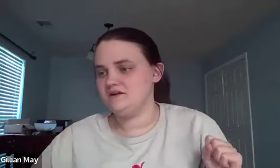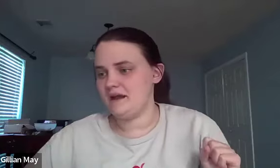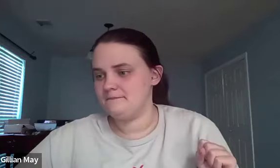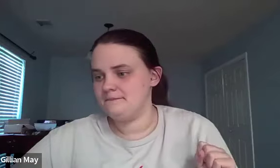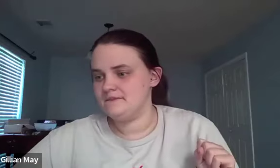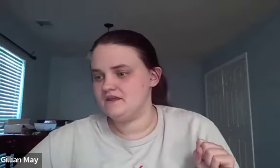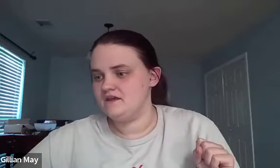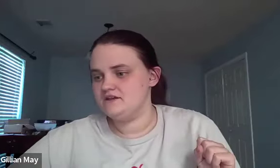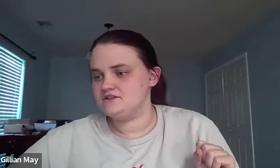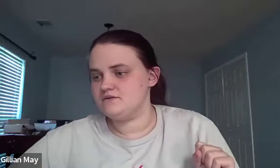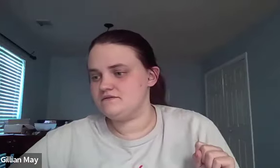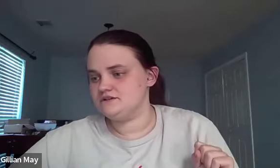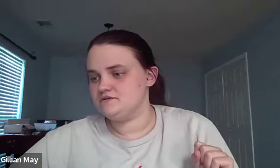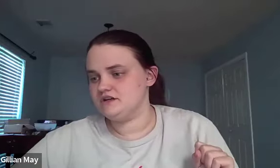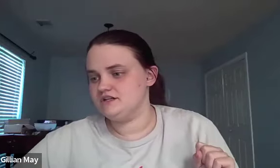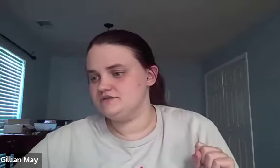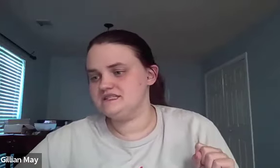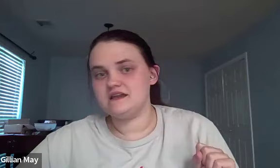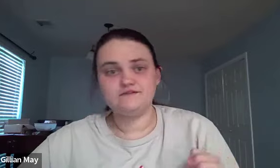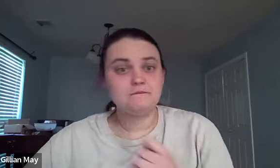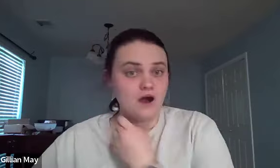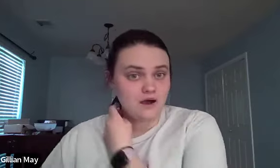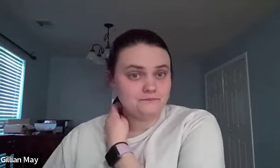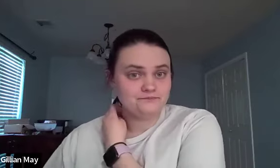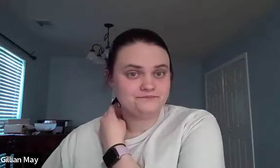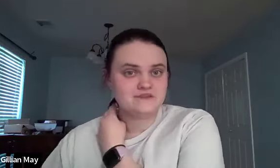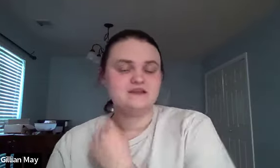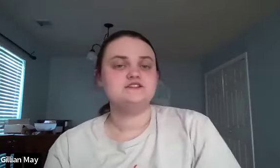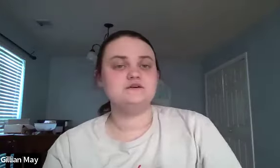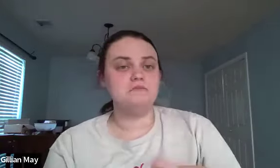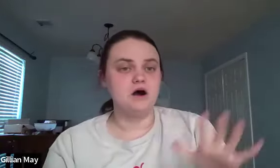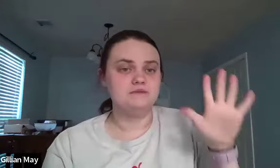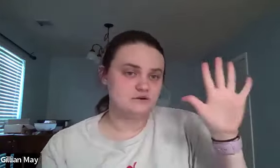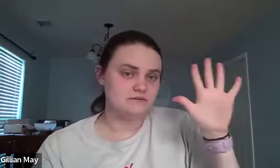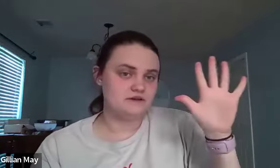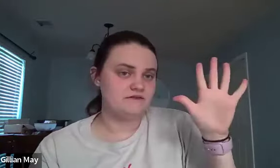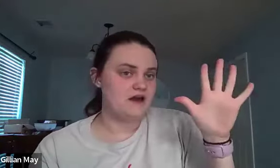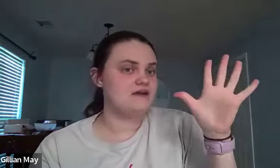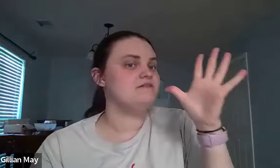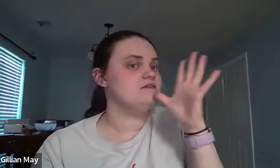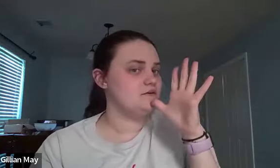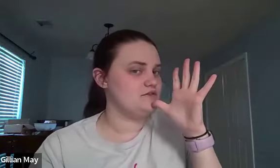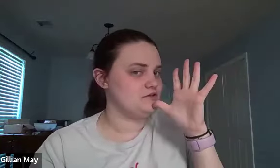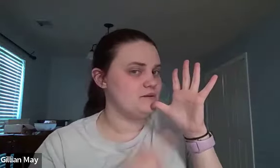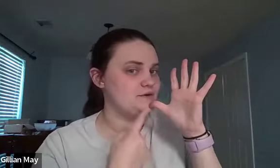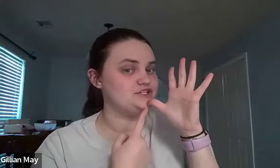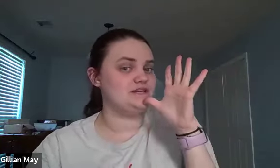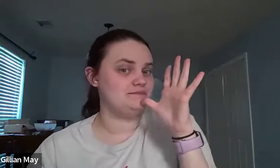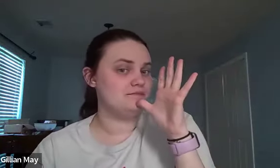Okay. So the first one we're going to do is the sign for mom. So mom is going to be a 5 with your thumb on your chin.